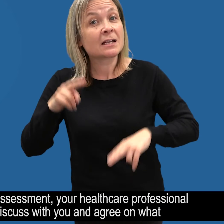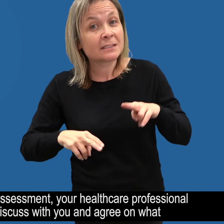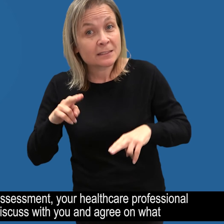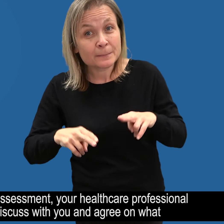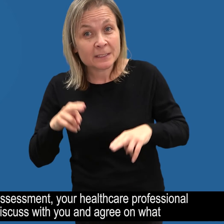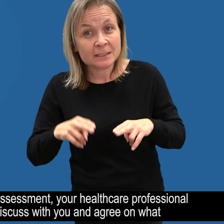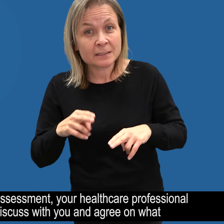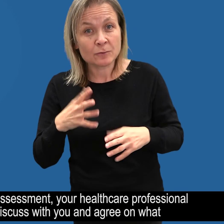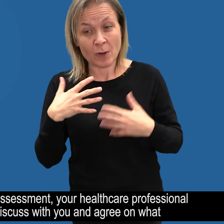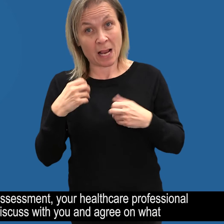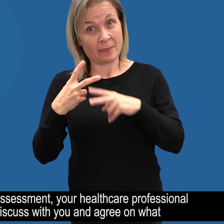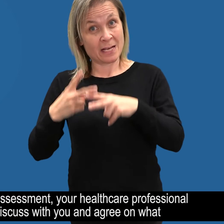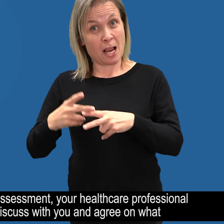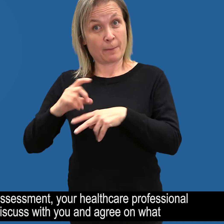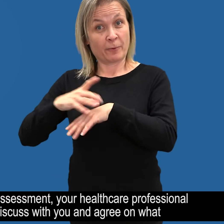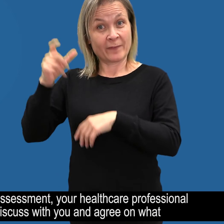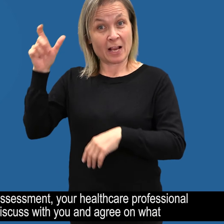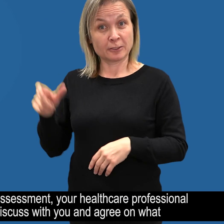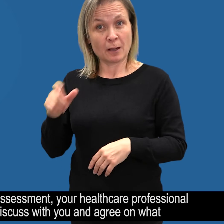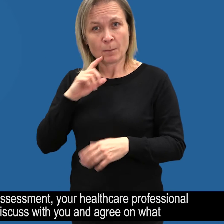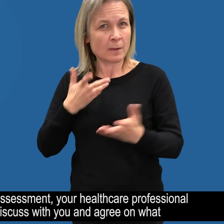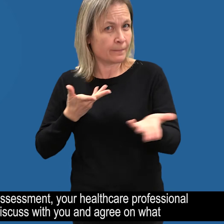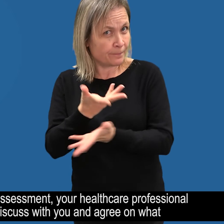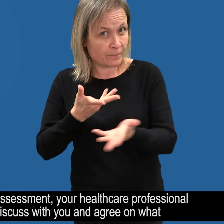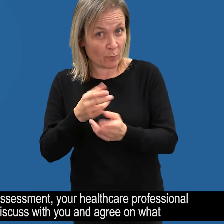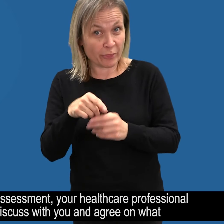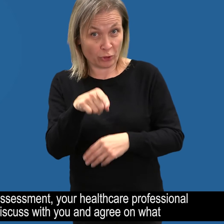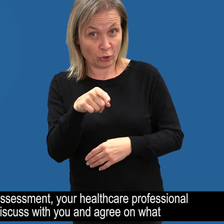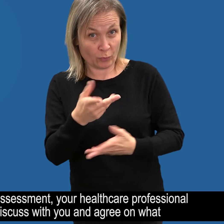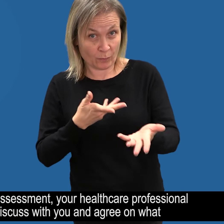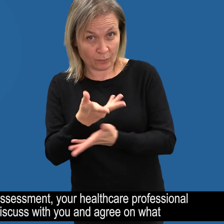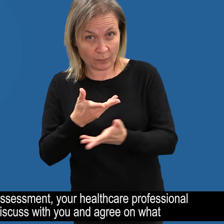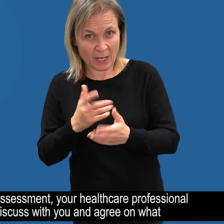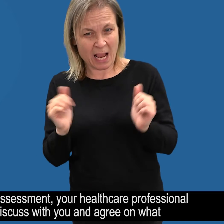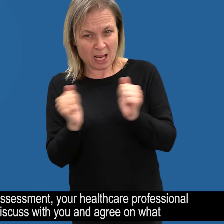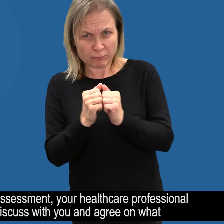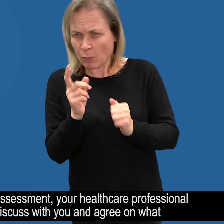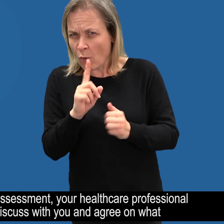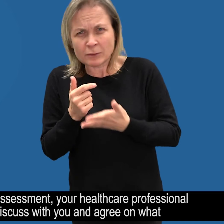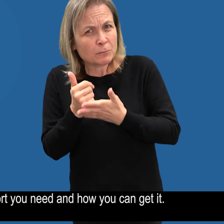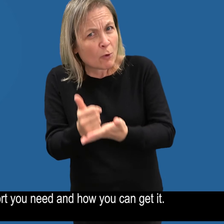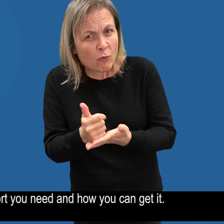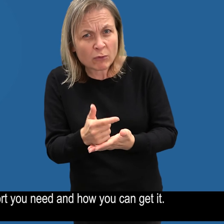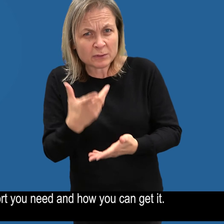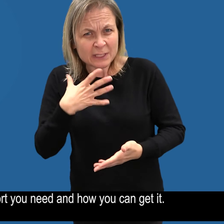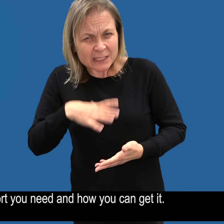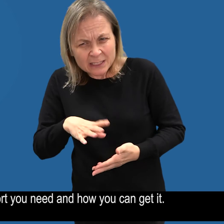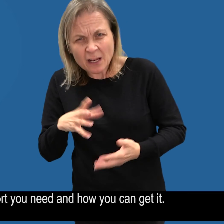After your assessment, your healthcare professional will discuss with you and agree on what support you need and how you can get